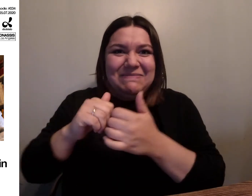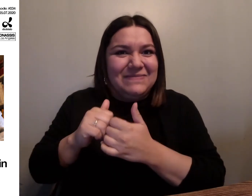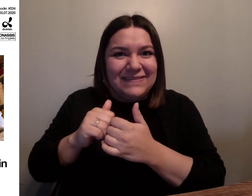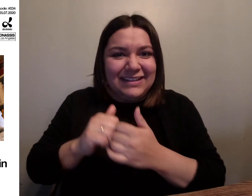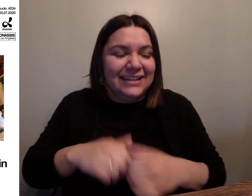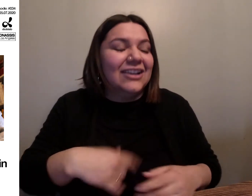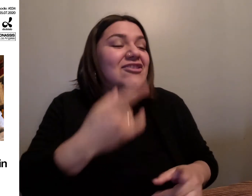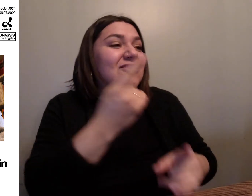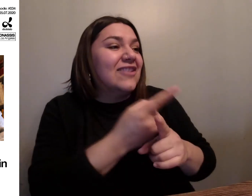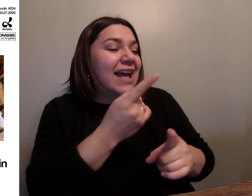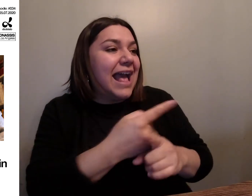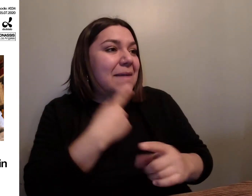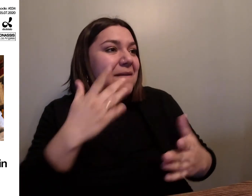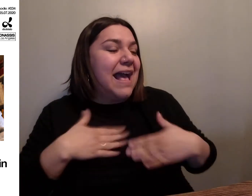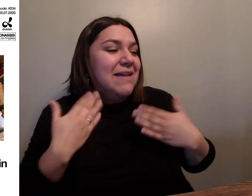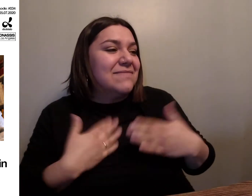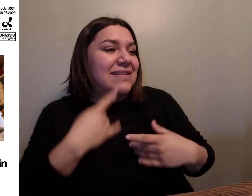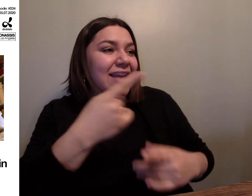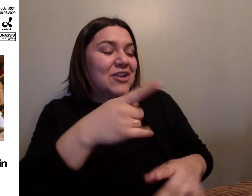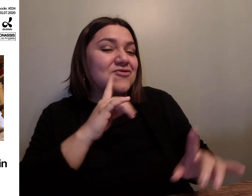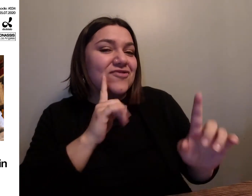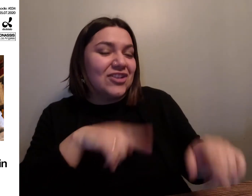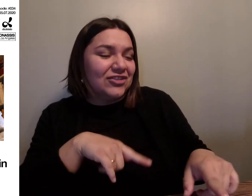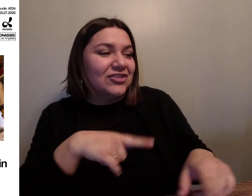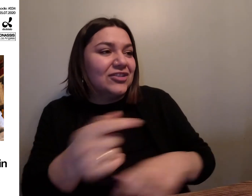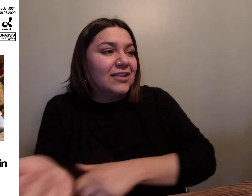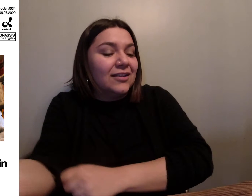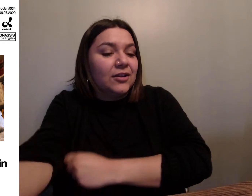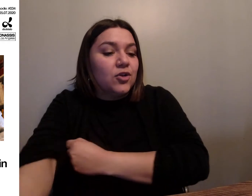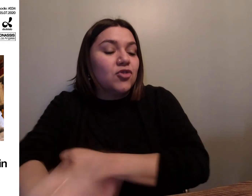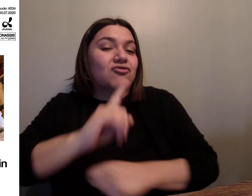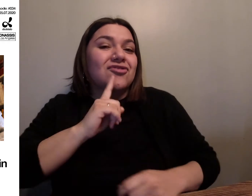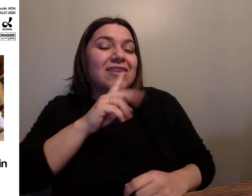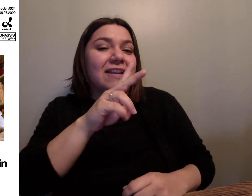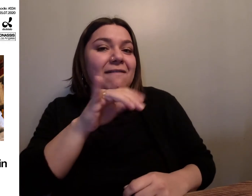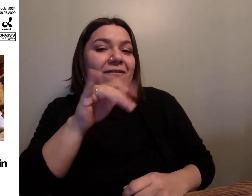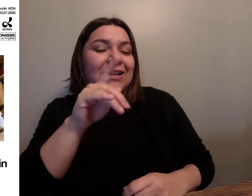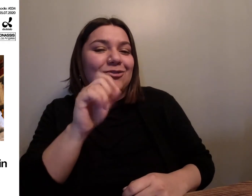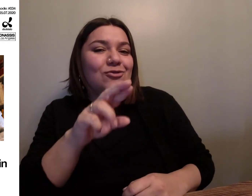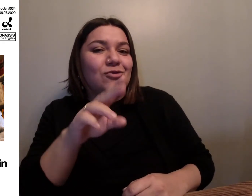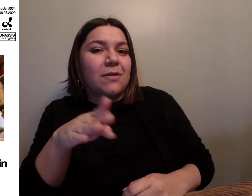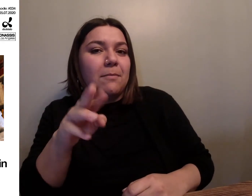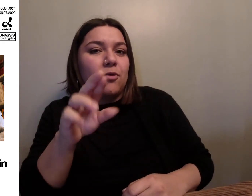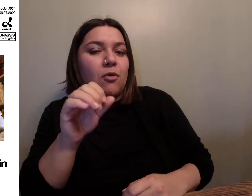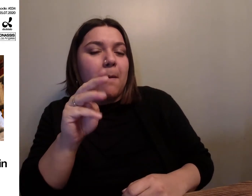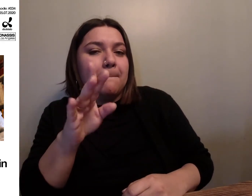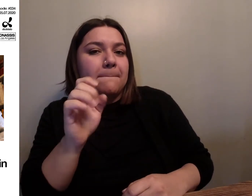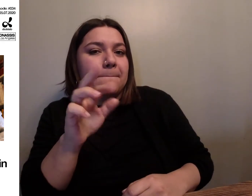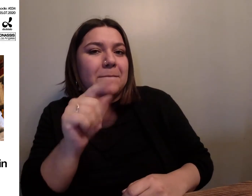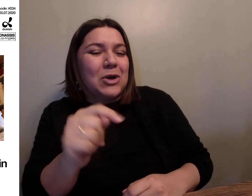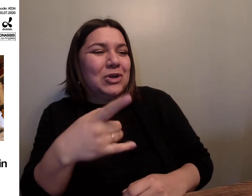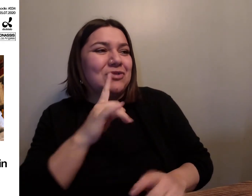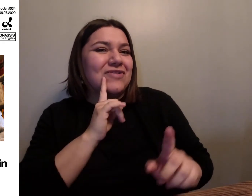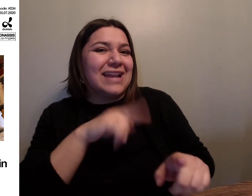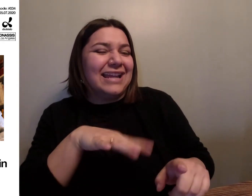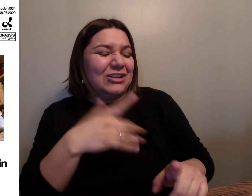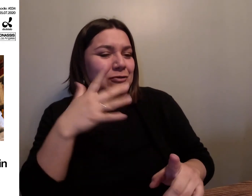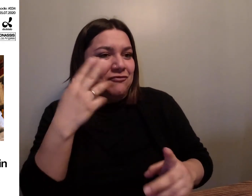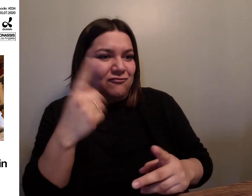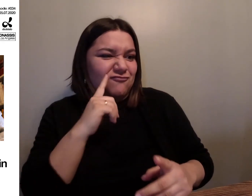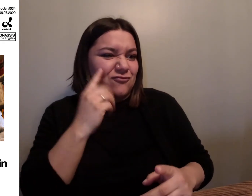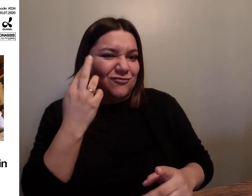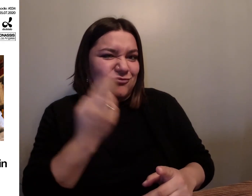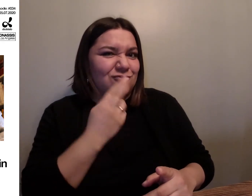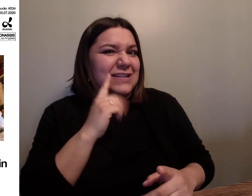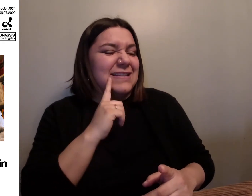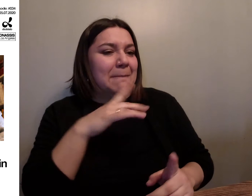it. Yeah, and I'm glad you picked up. It's such a Victor Brombert gesture to pick up on one word, in this